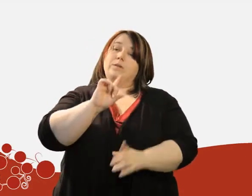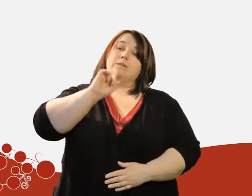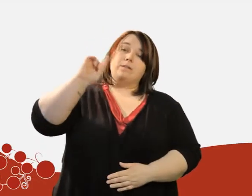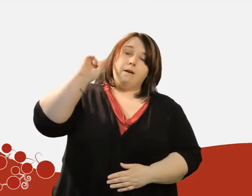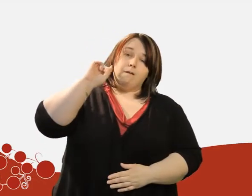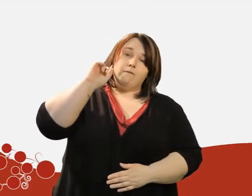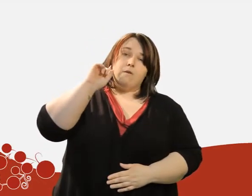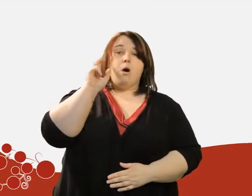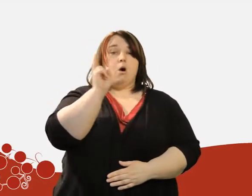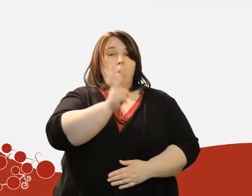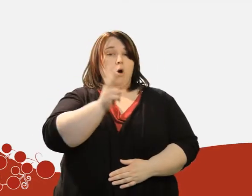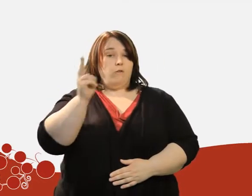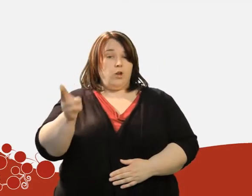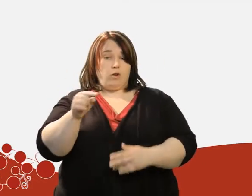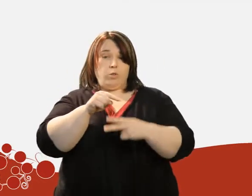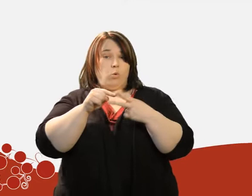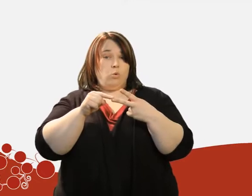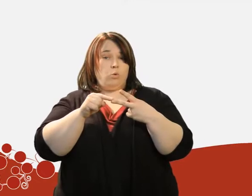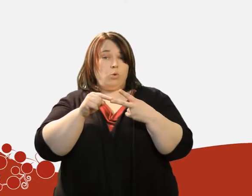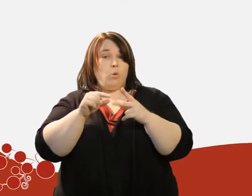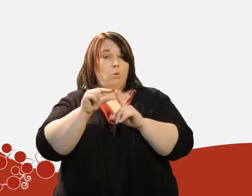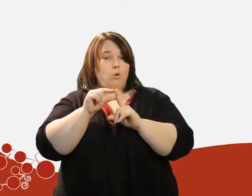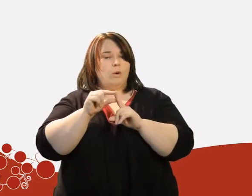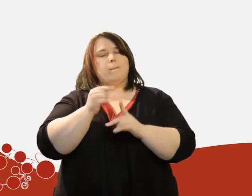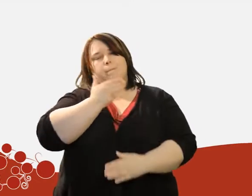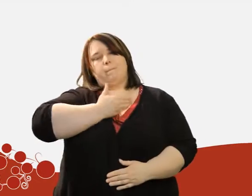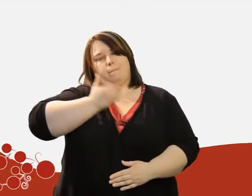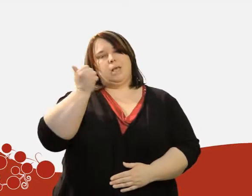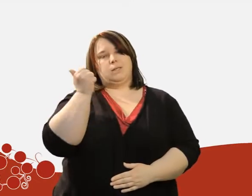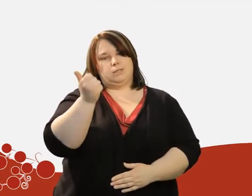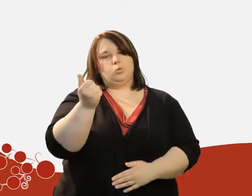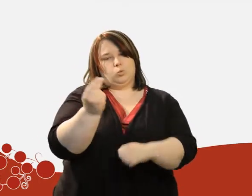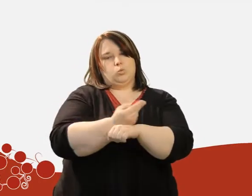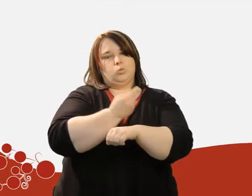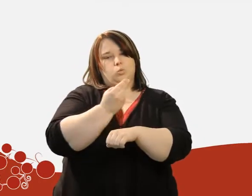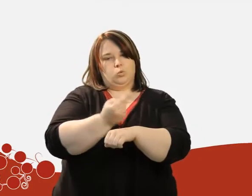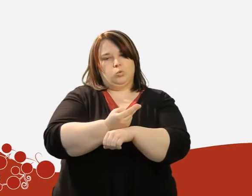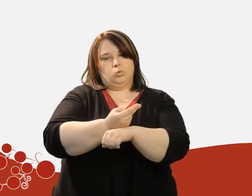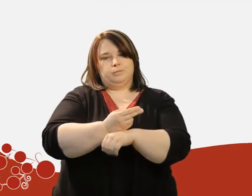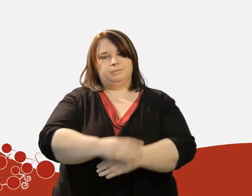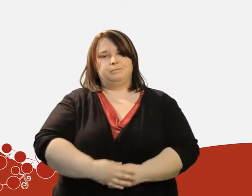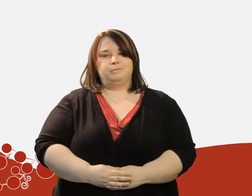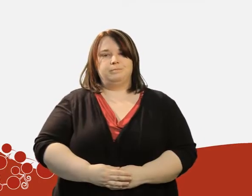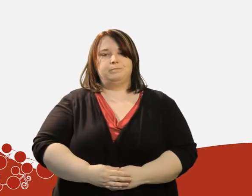The terms deaf and hard of hearing are the best to use when referring to someone with a hearing loss.